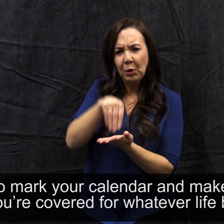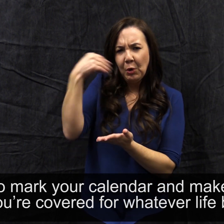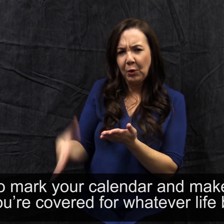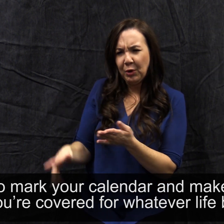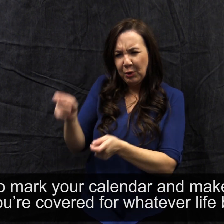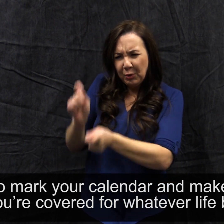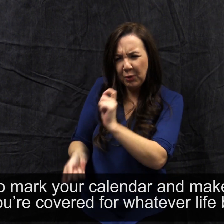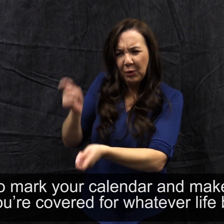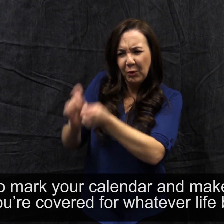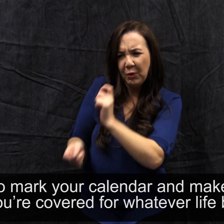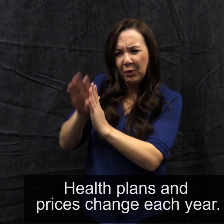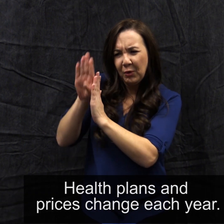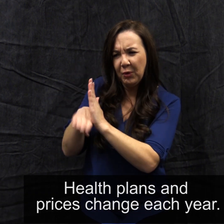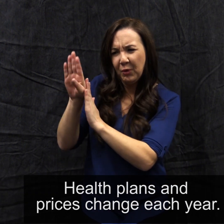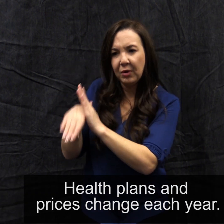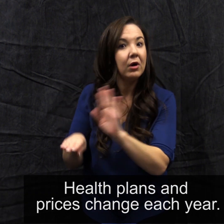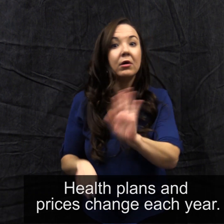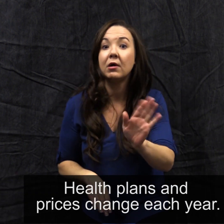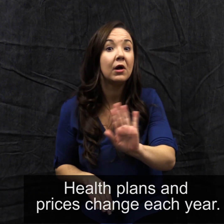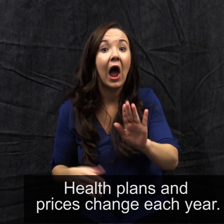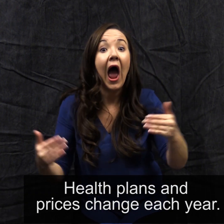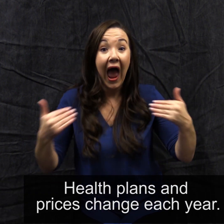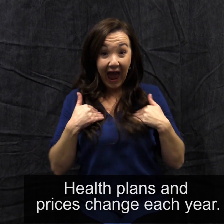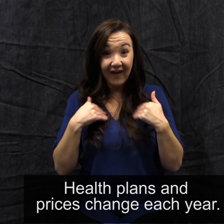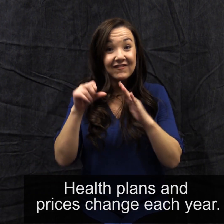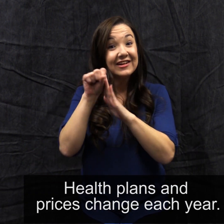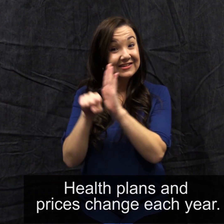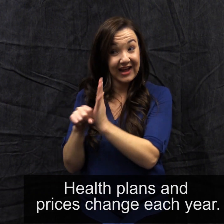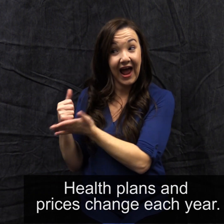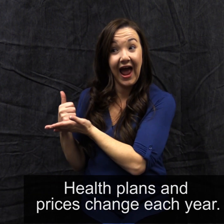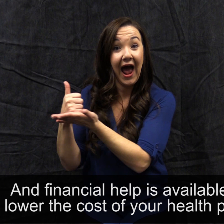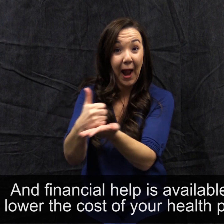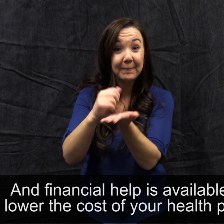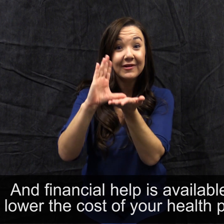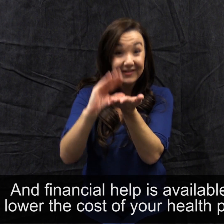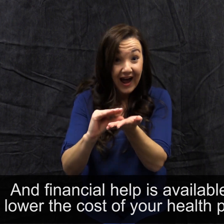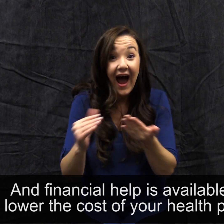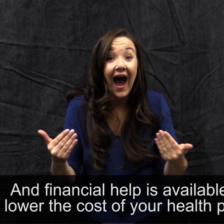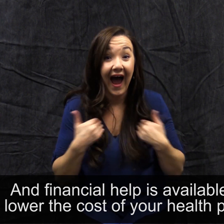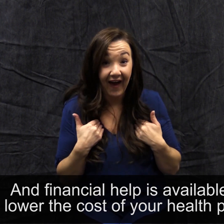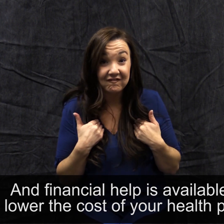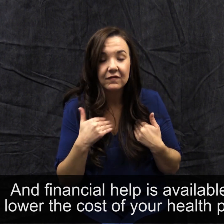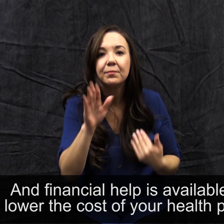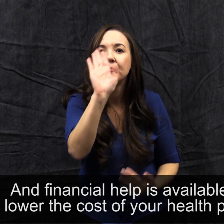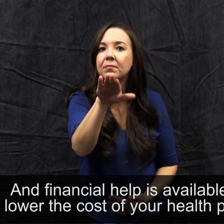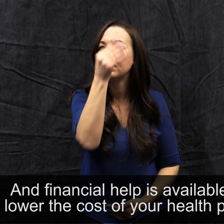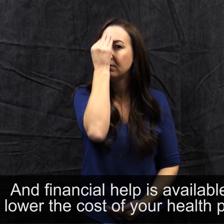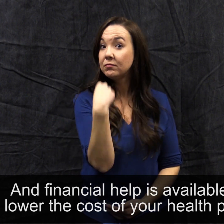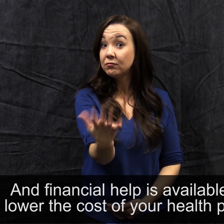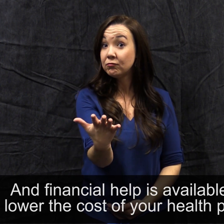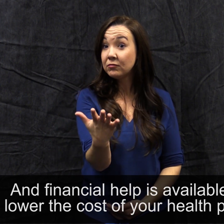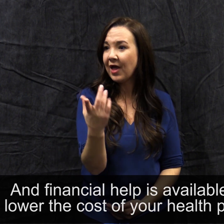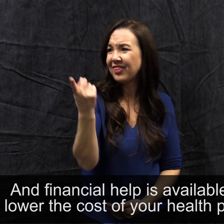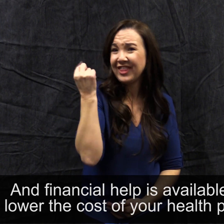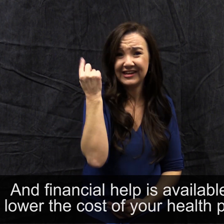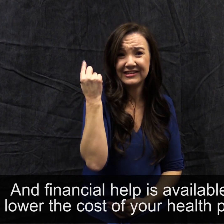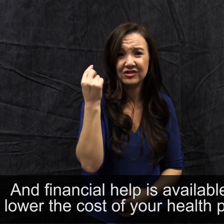for whatever life brings. Health plans and prices change each year, and financial help is available to lower the cost of your health plan.